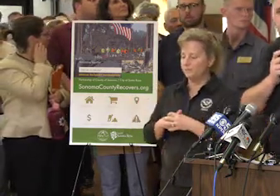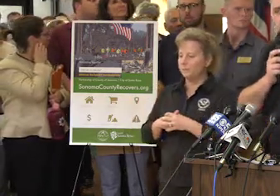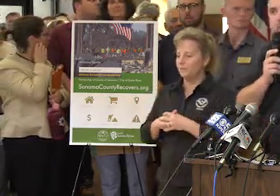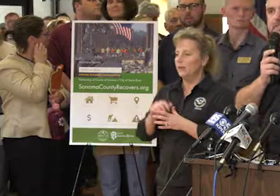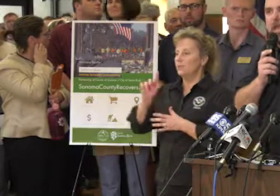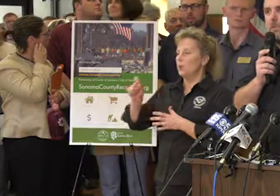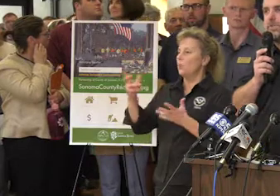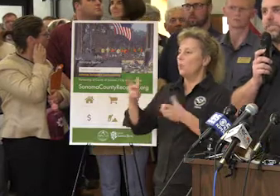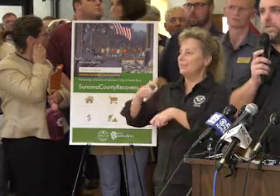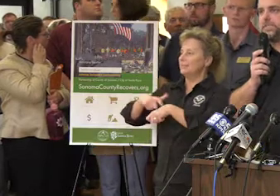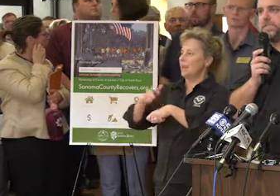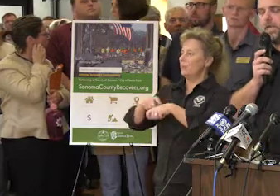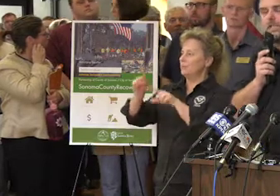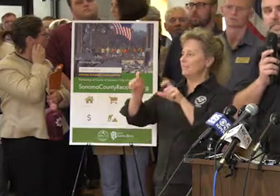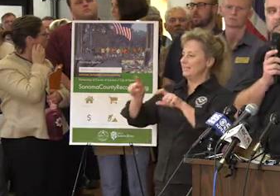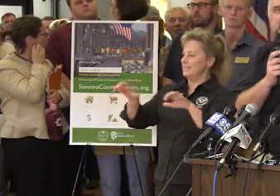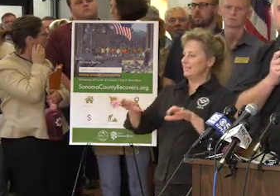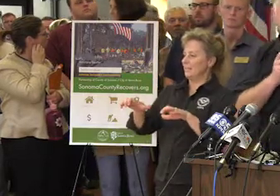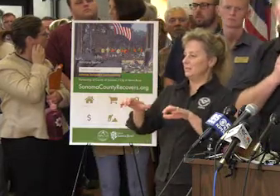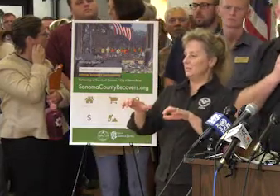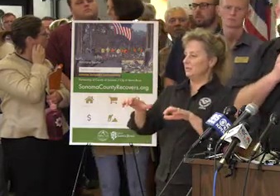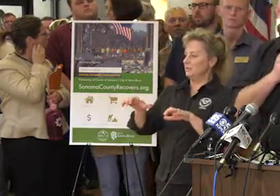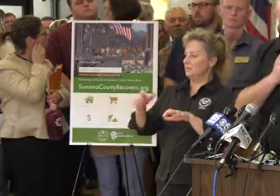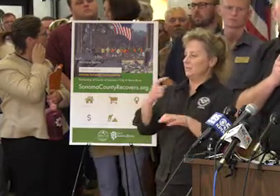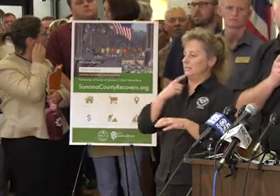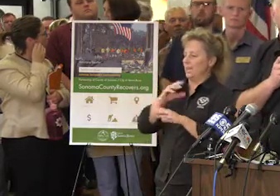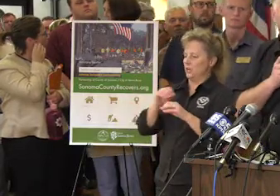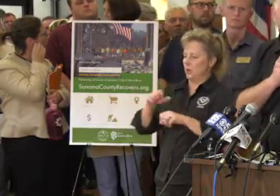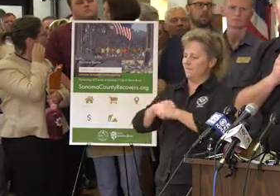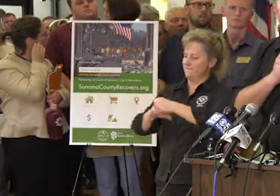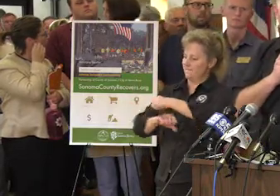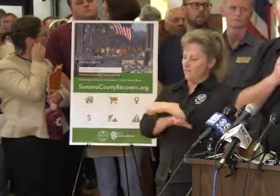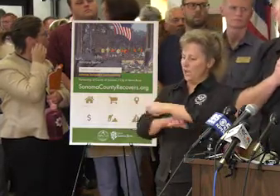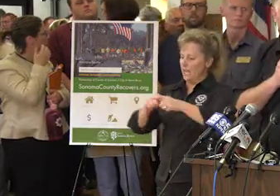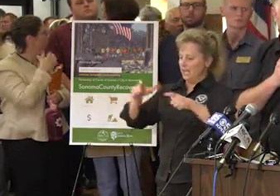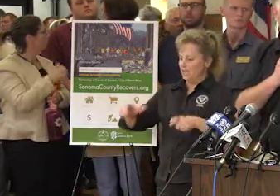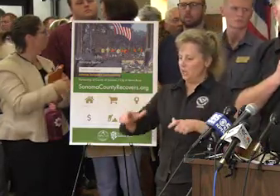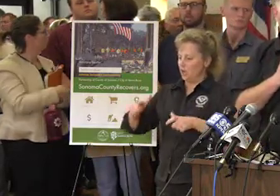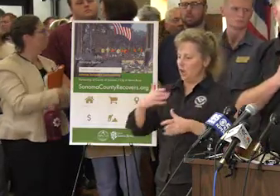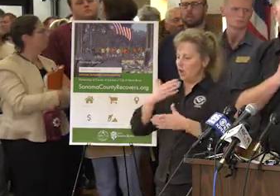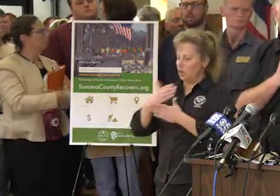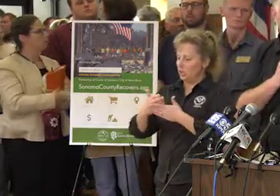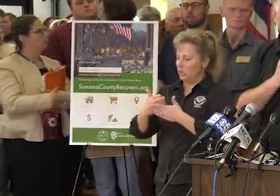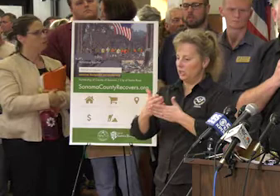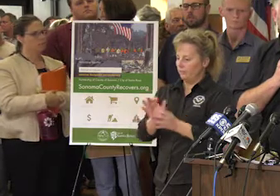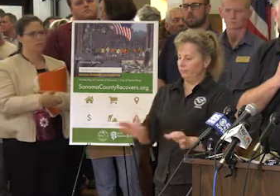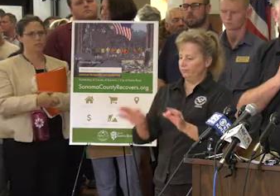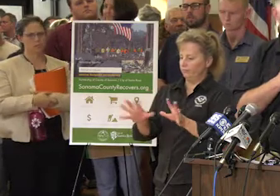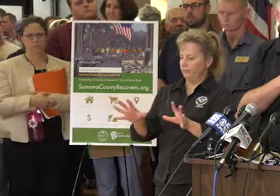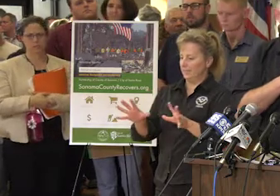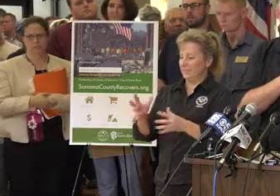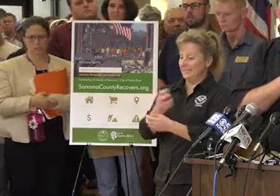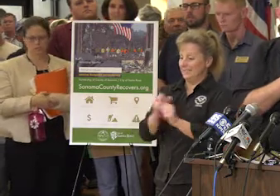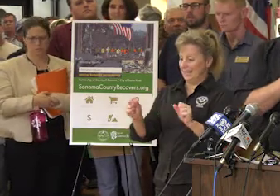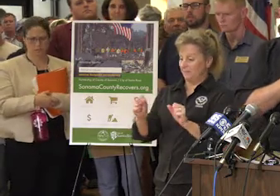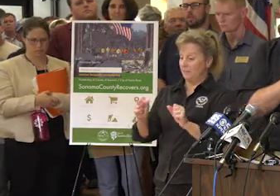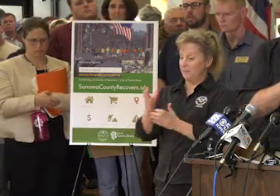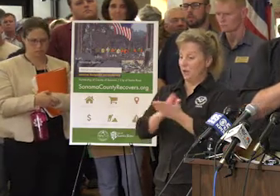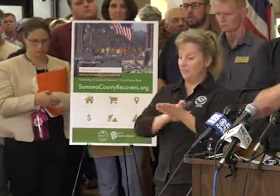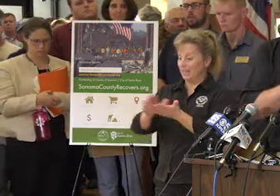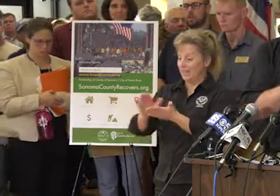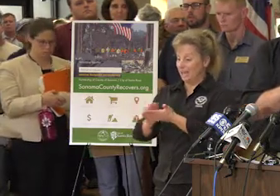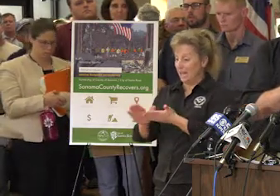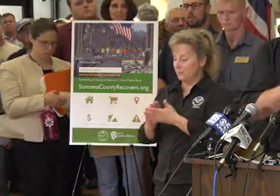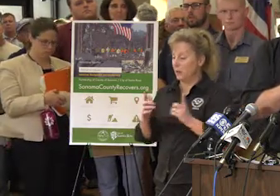question is, at what time was testing done to deem that no footings are good and can be salvaged as part of our cleanup?